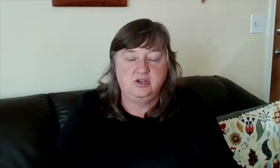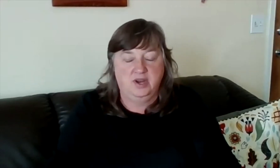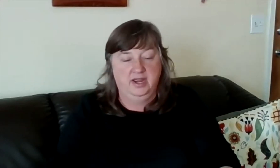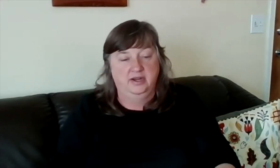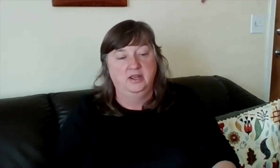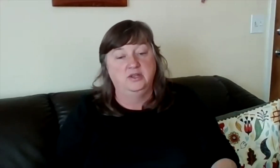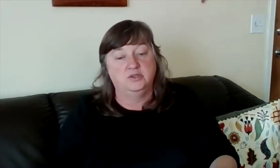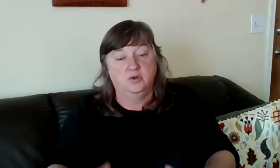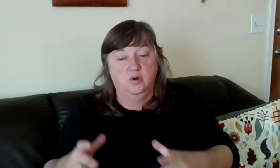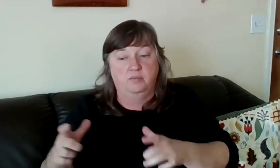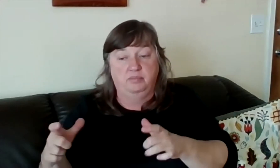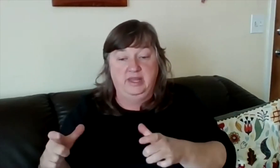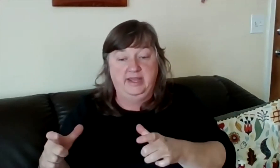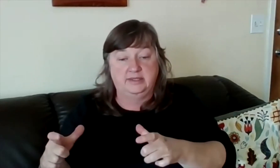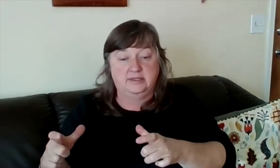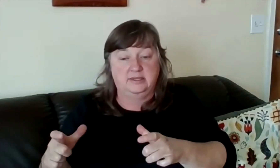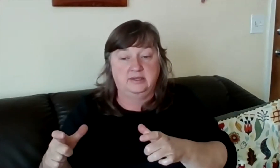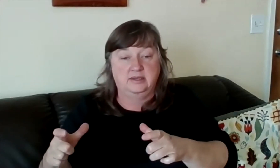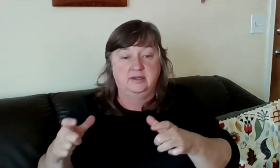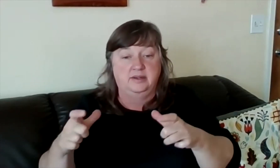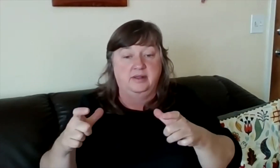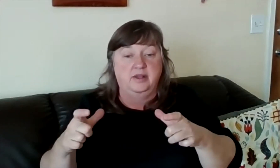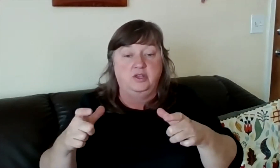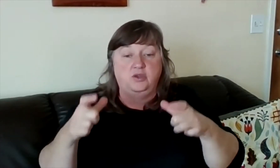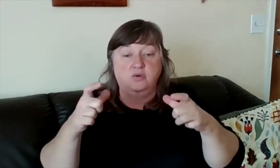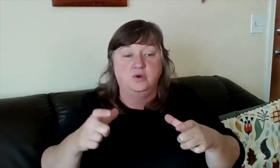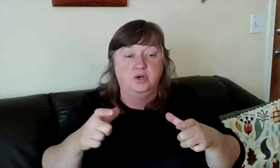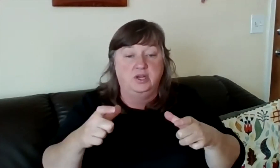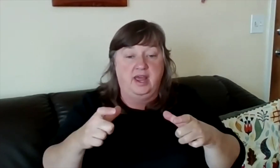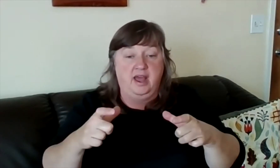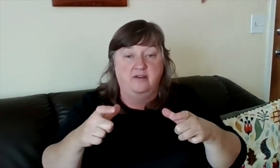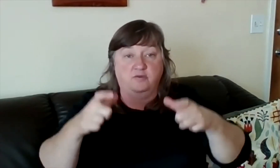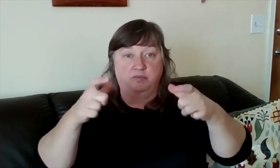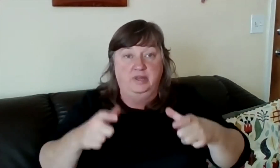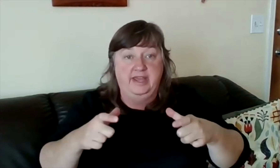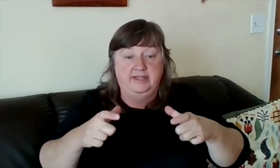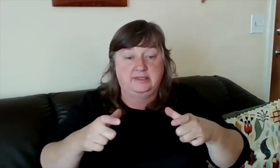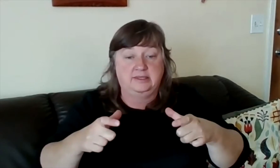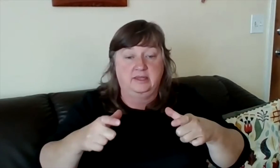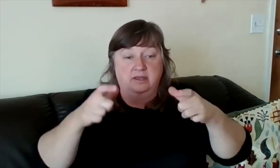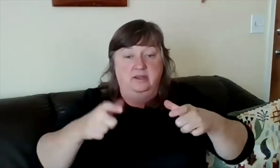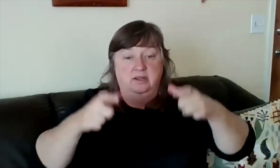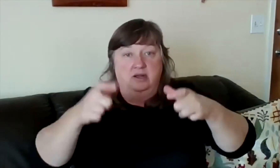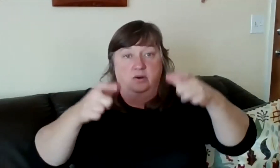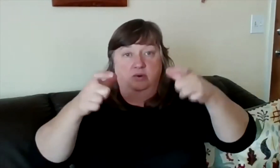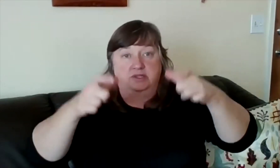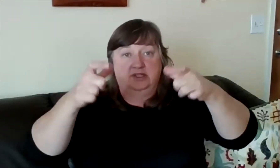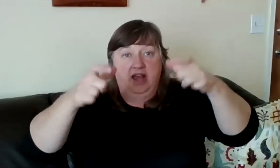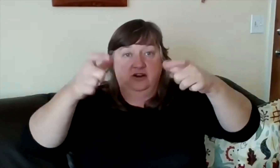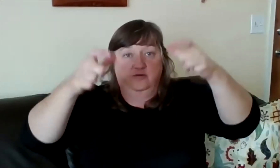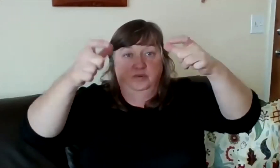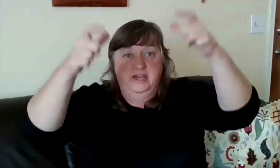head. So a plate, you could have plates, a whole stack of